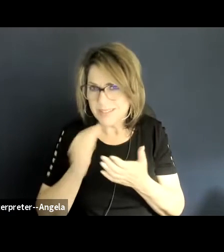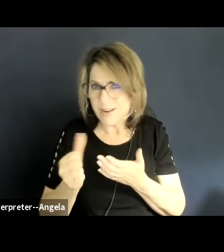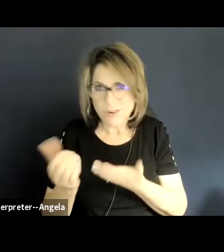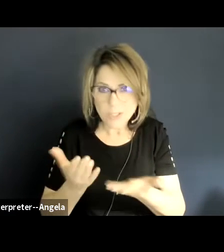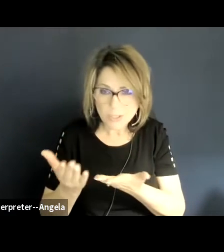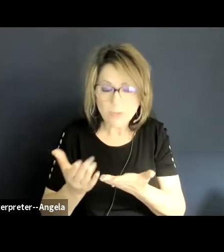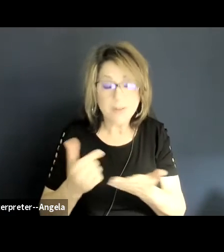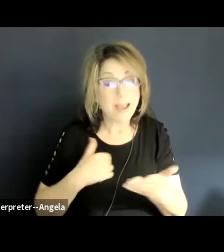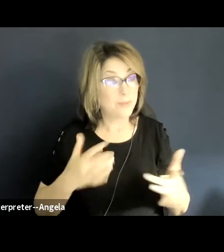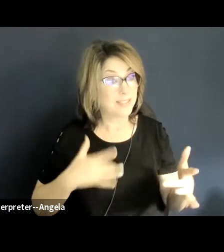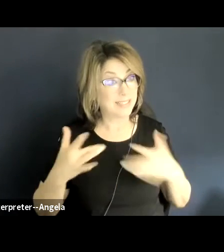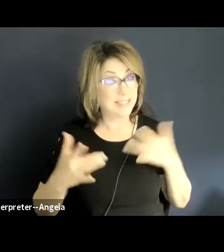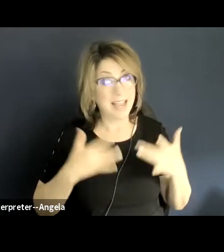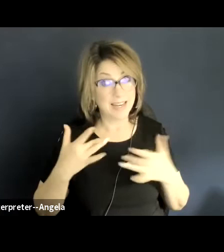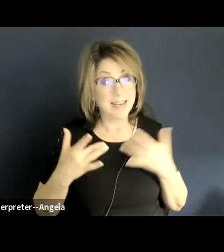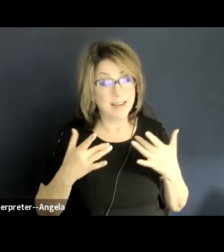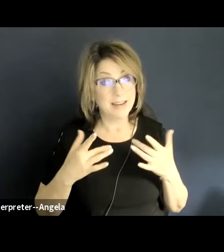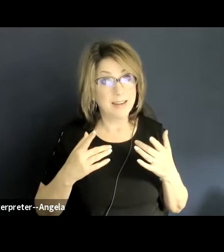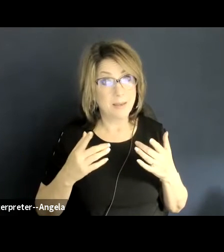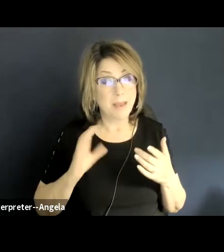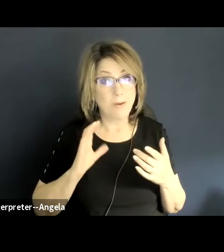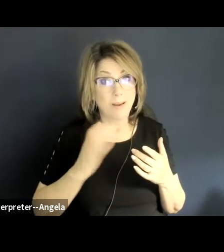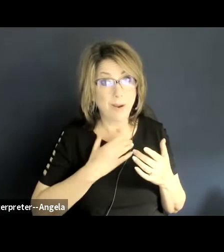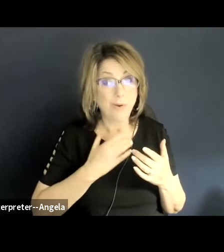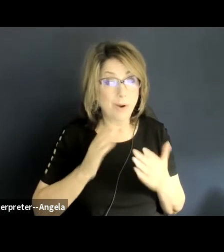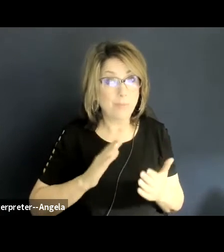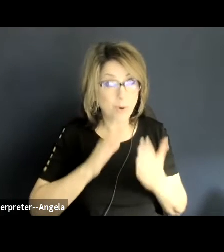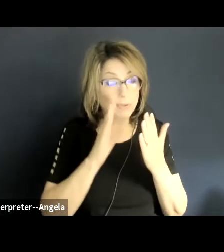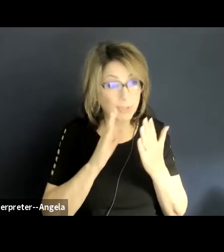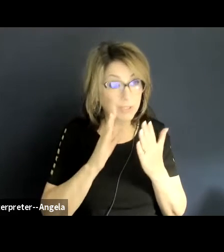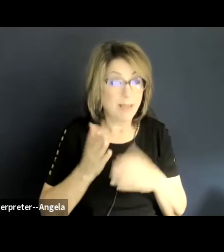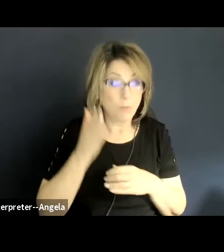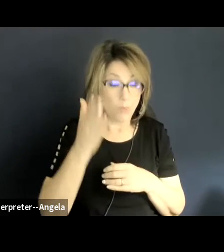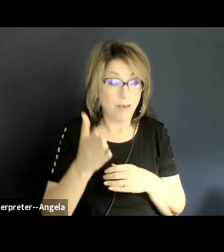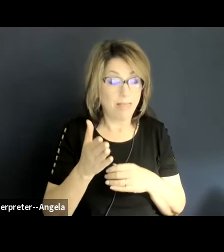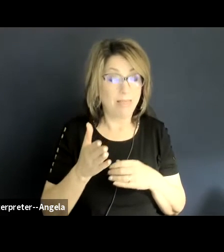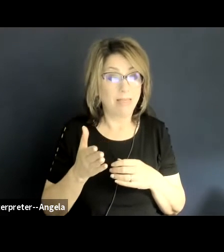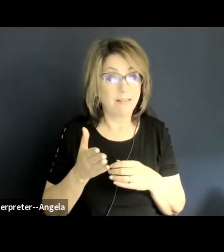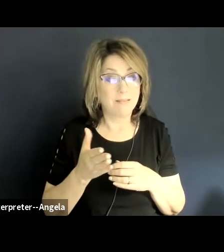excited about the approaches that we were going to take and are going to take,